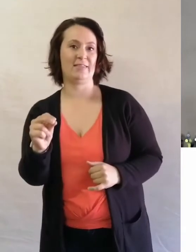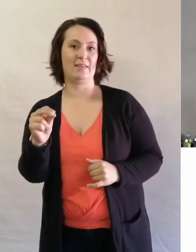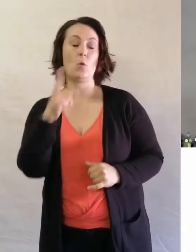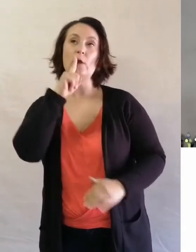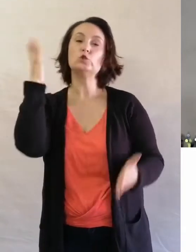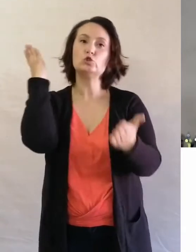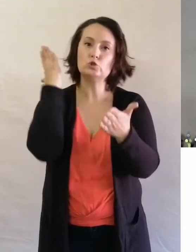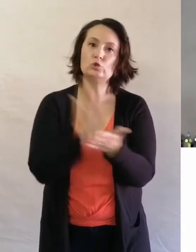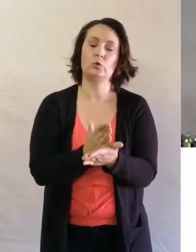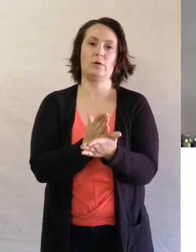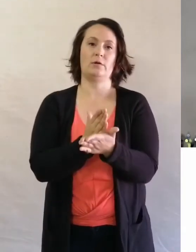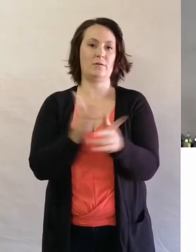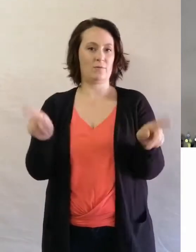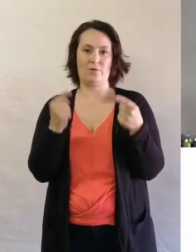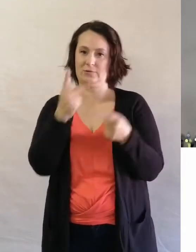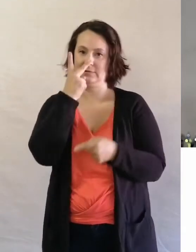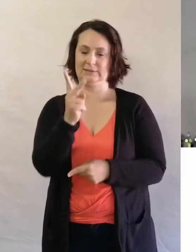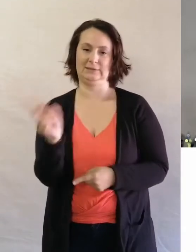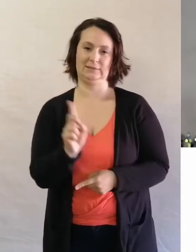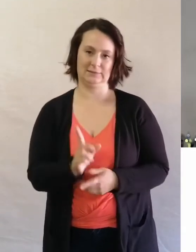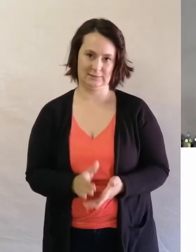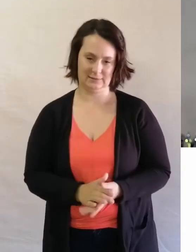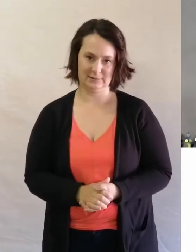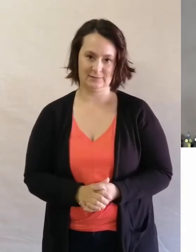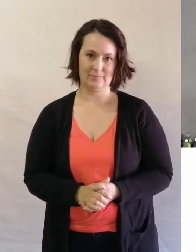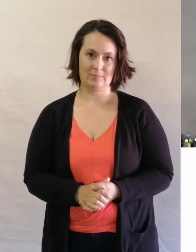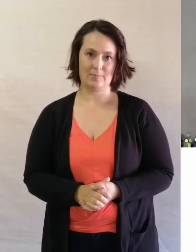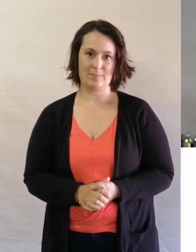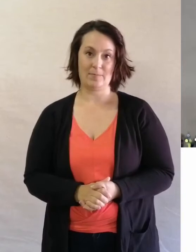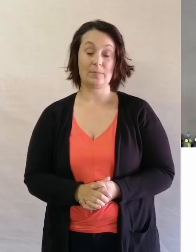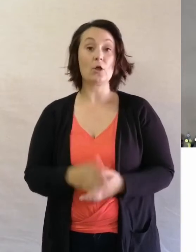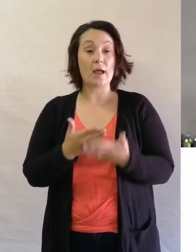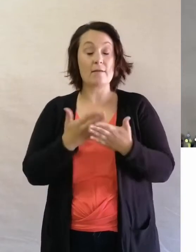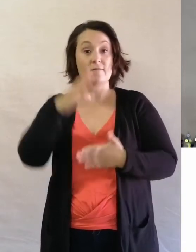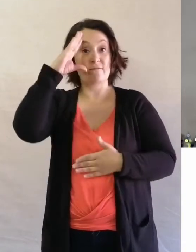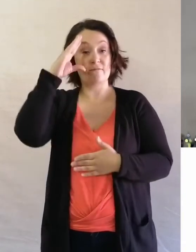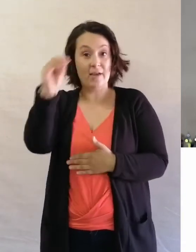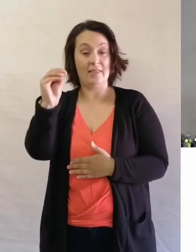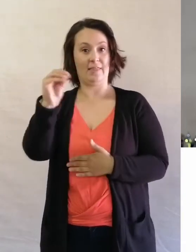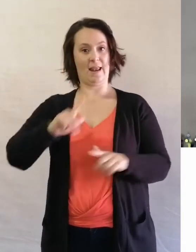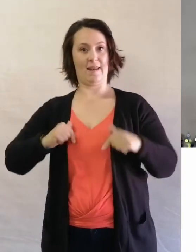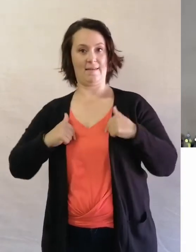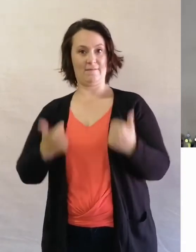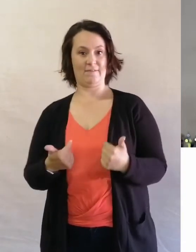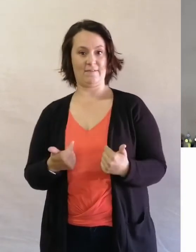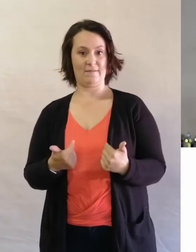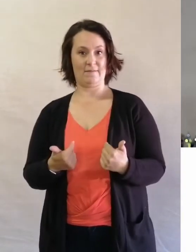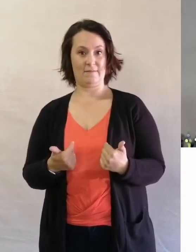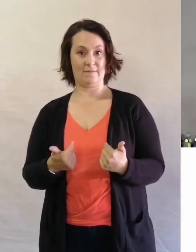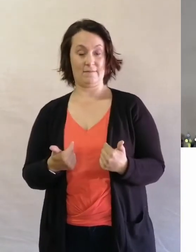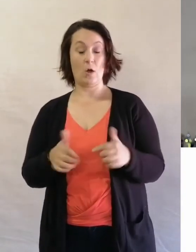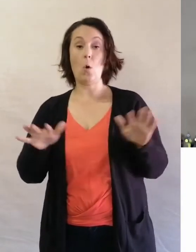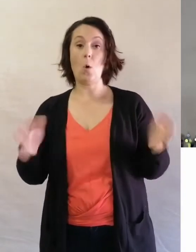sure of what we cannot see. You see, you can live by faith, or you can insist